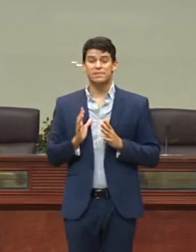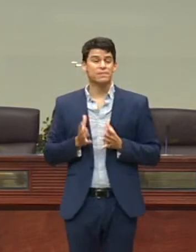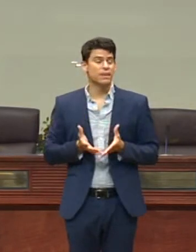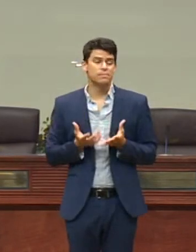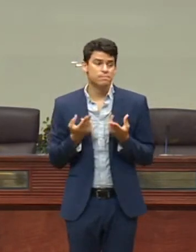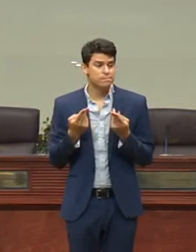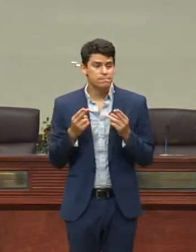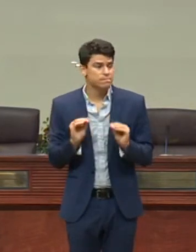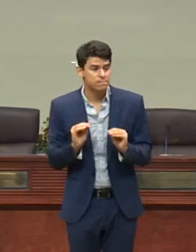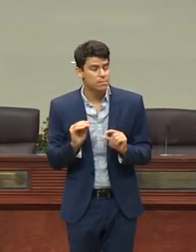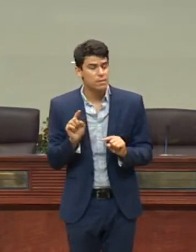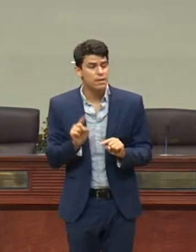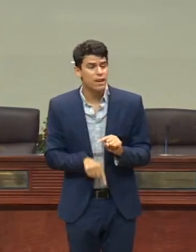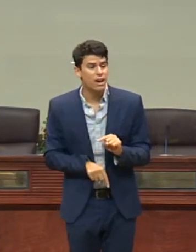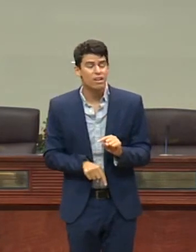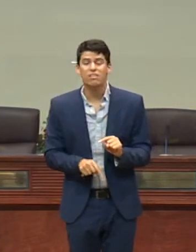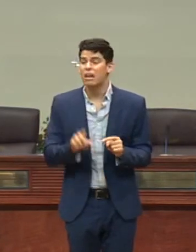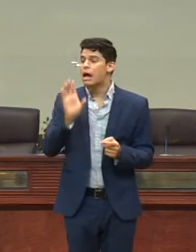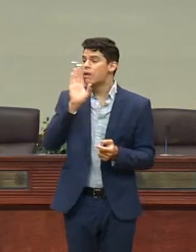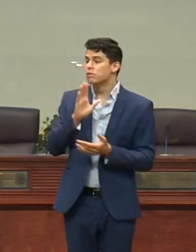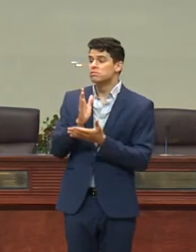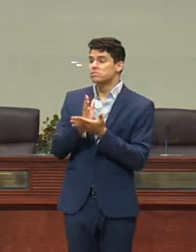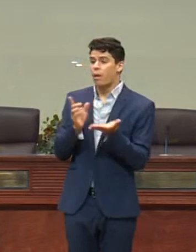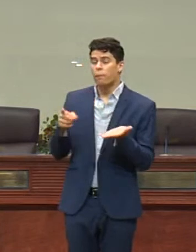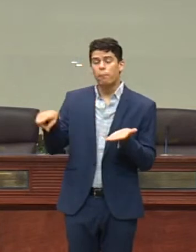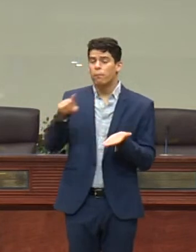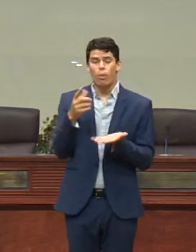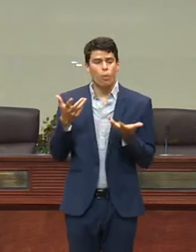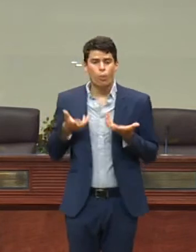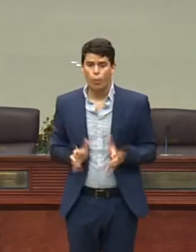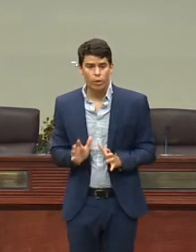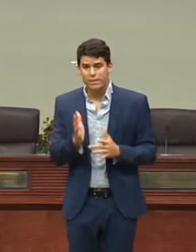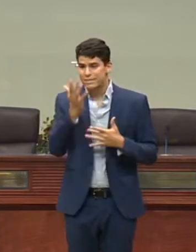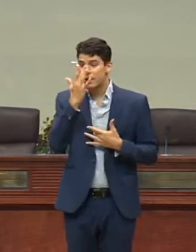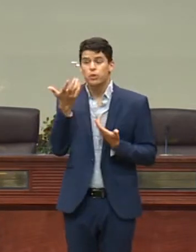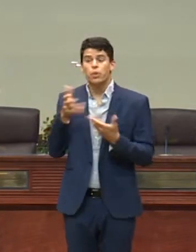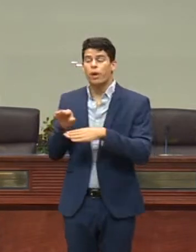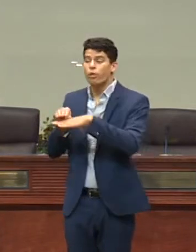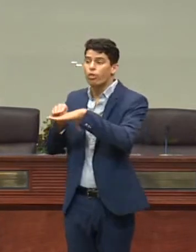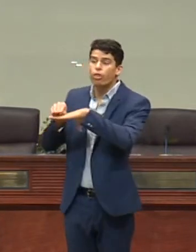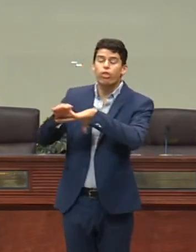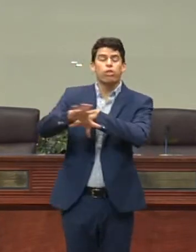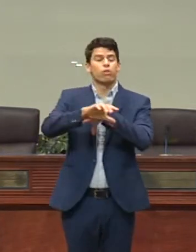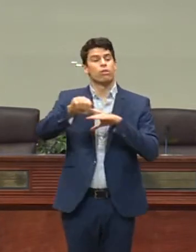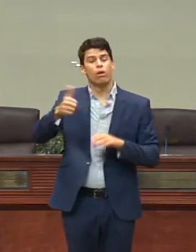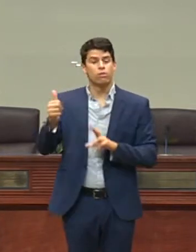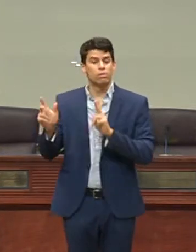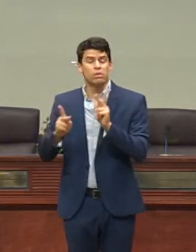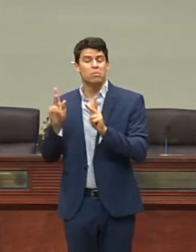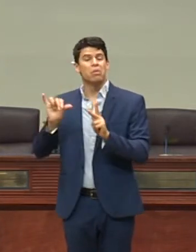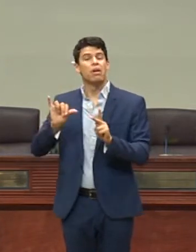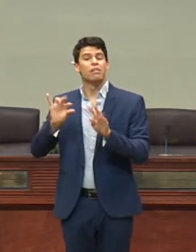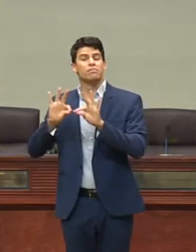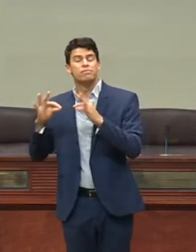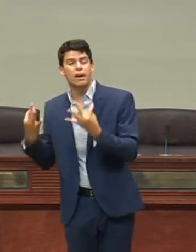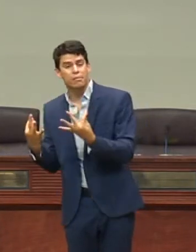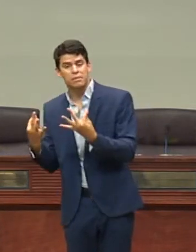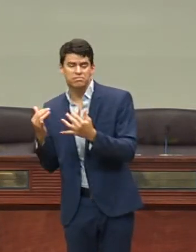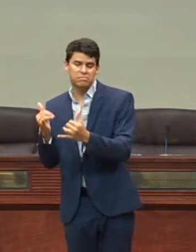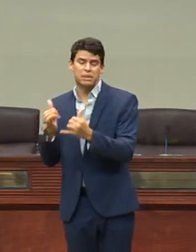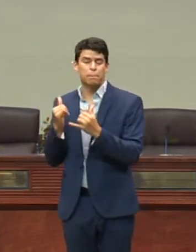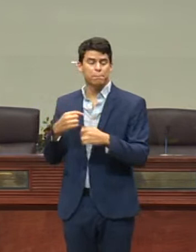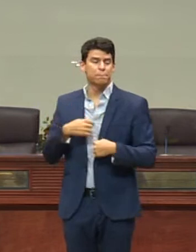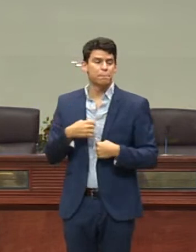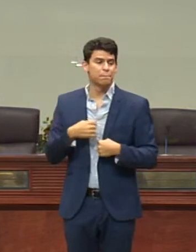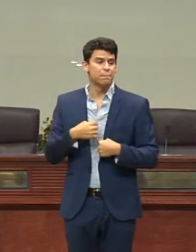Many of you do not want to get sick. You do not want to infect your family members, just like me. So the